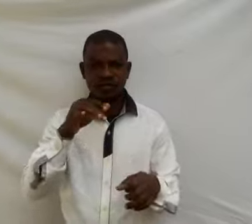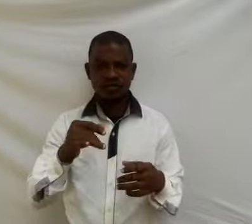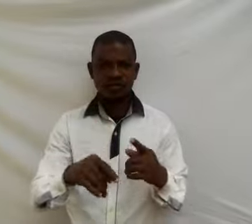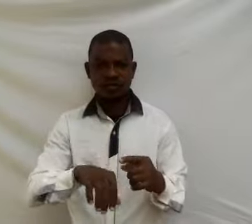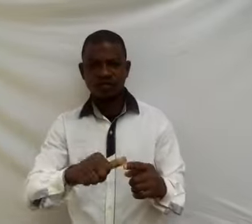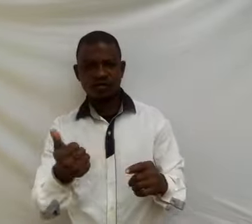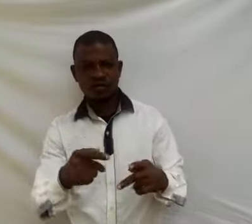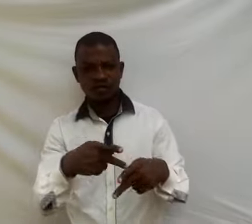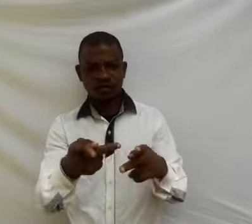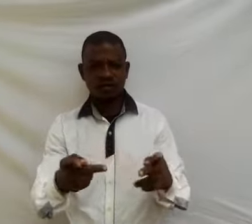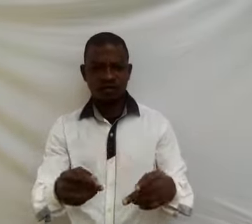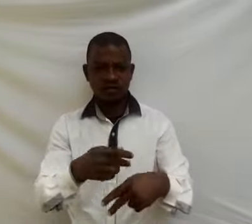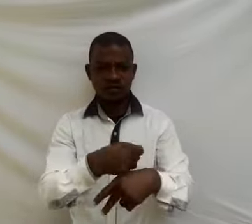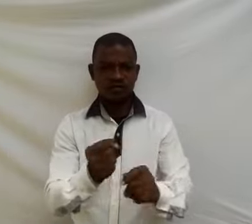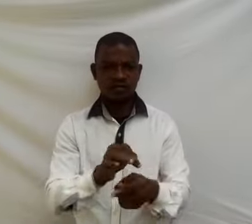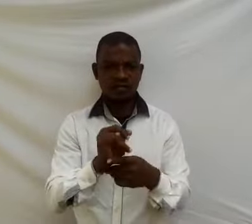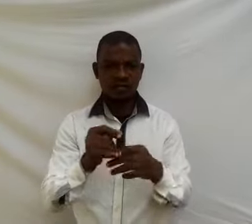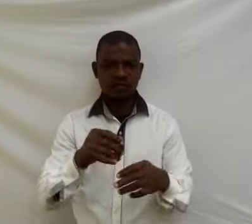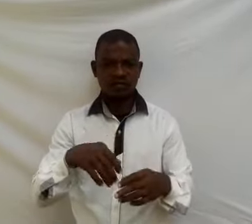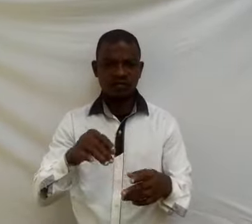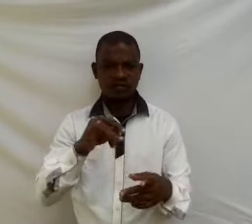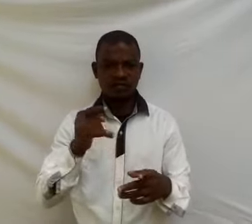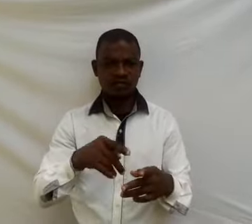the soil due to gravity.